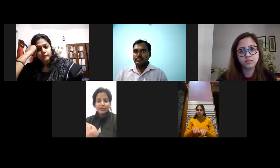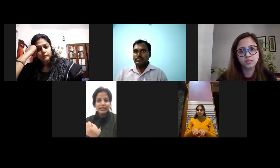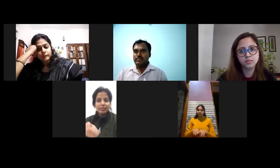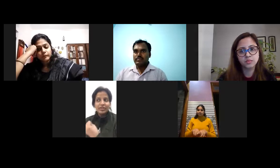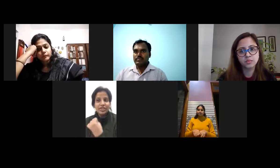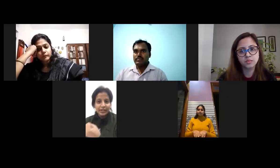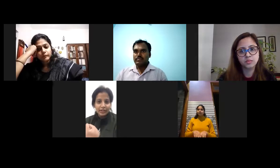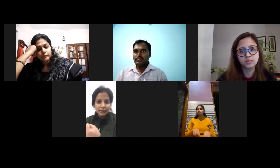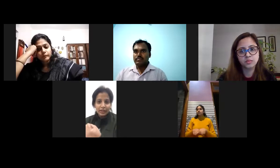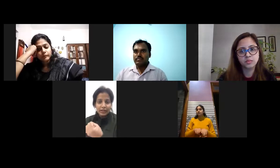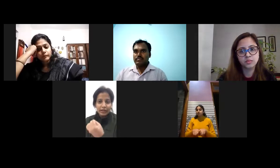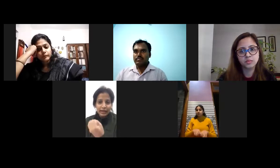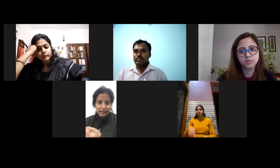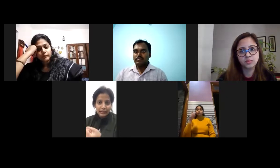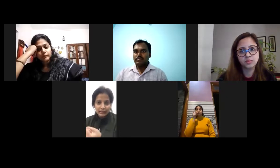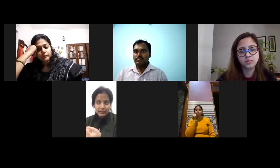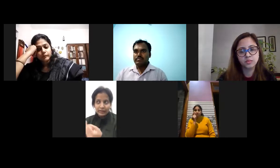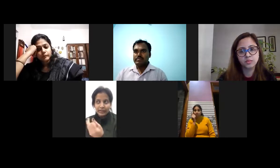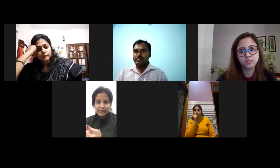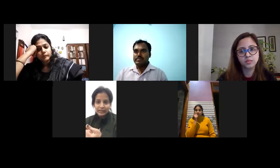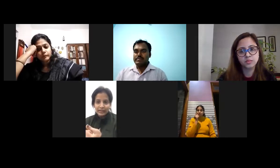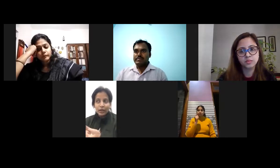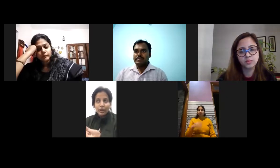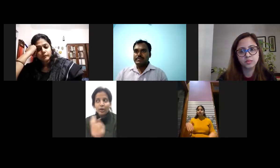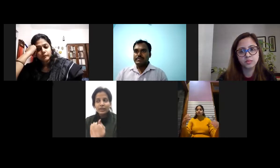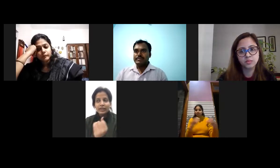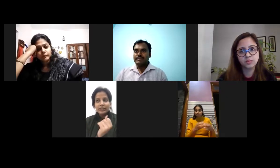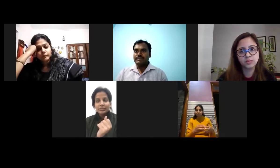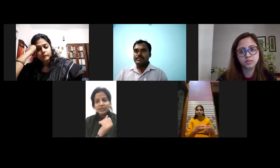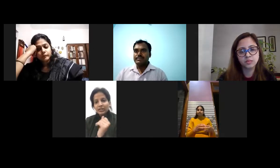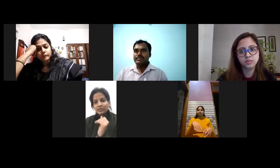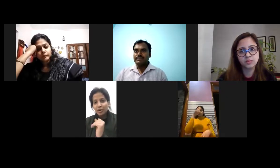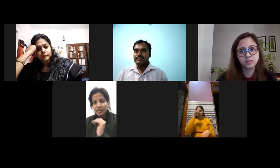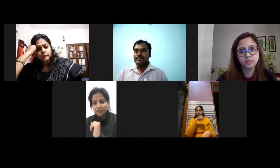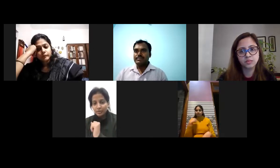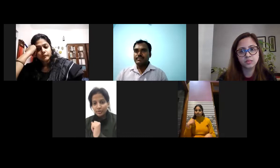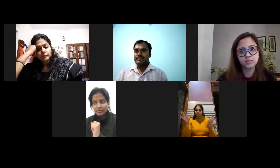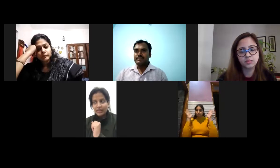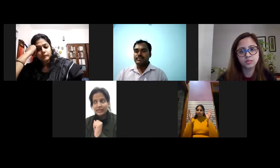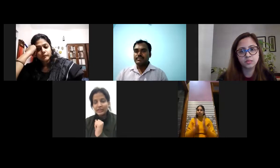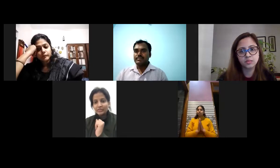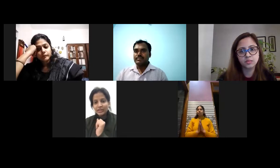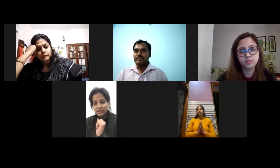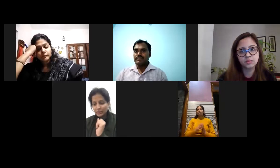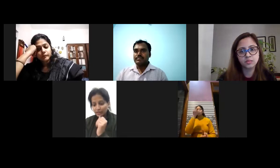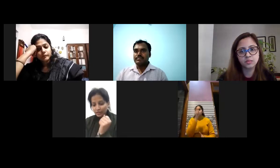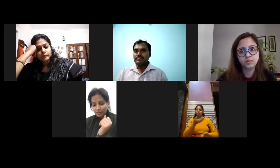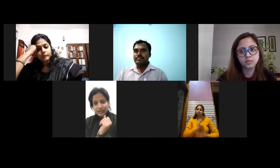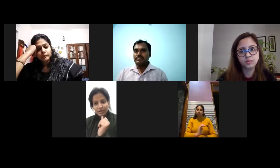for example gender, class, race, all these a person is born into, while disability